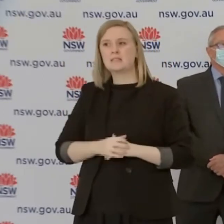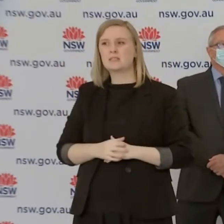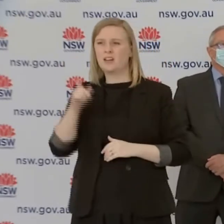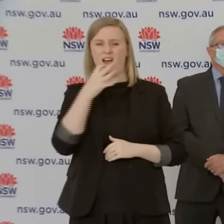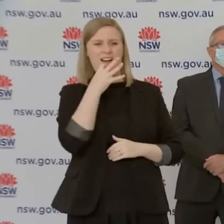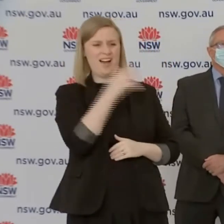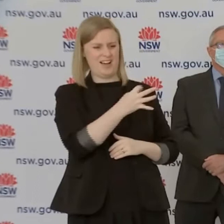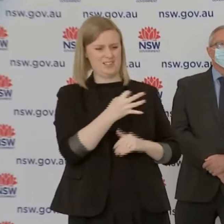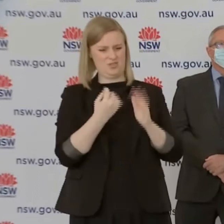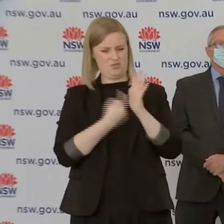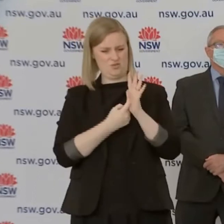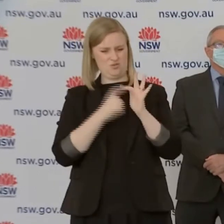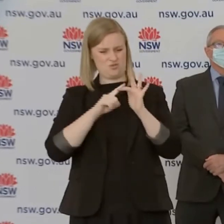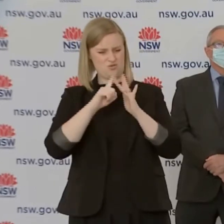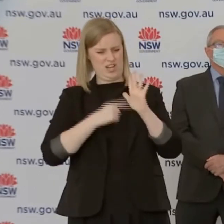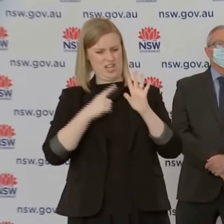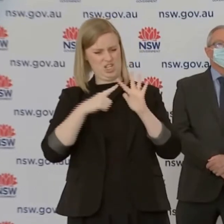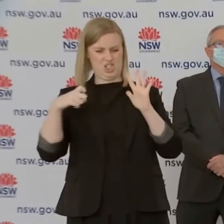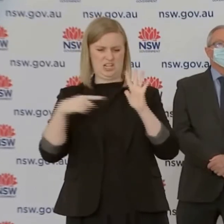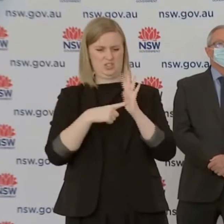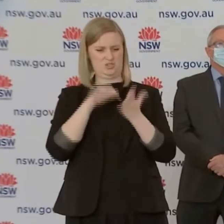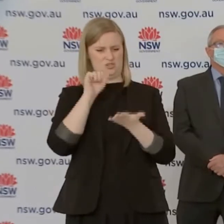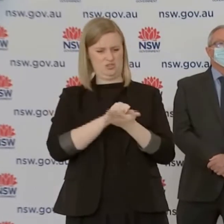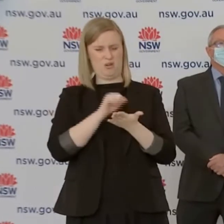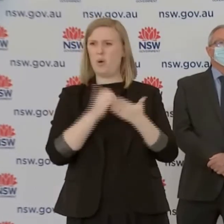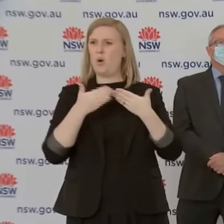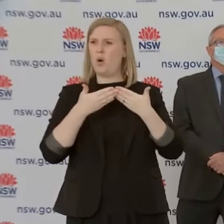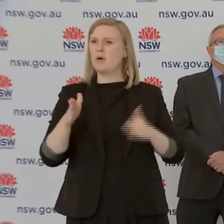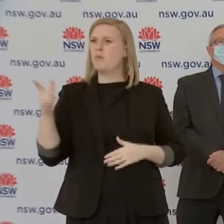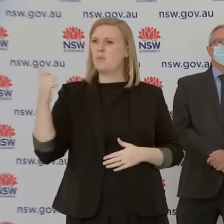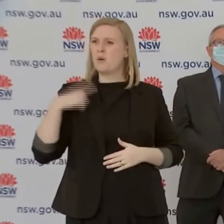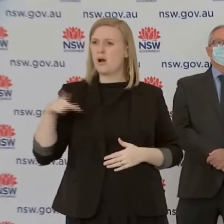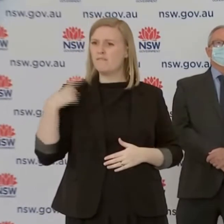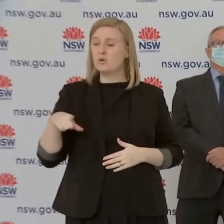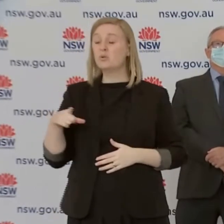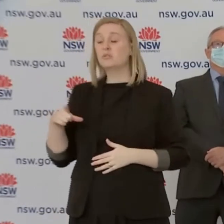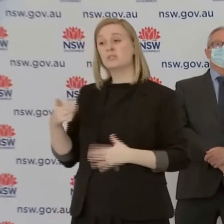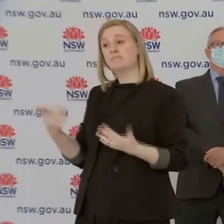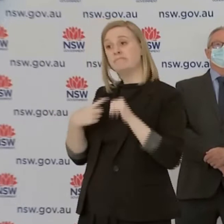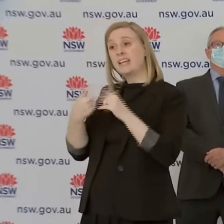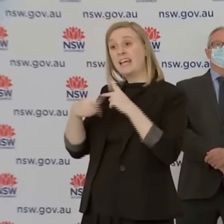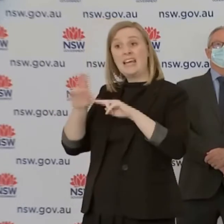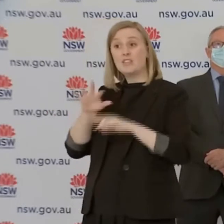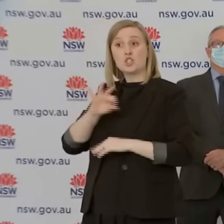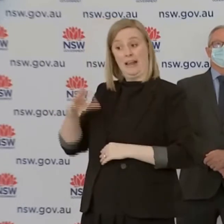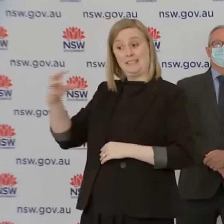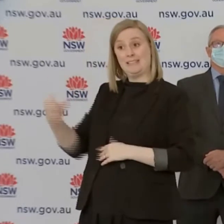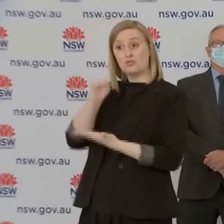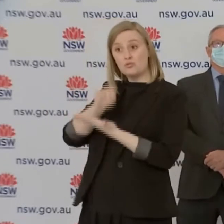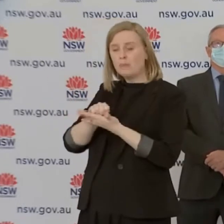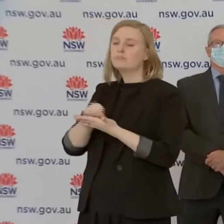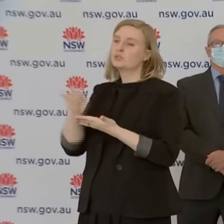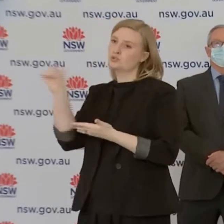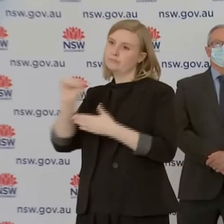is not supposed to be open, and if there are historic situations where health has listed a site, it may be a historic situation where